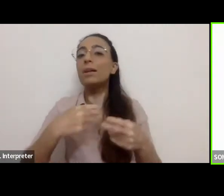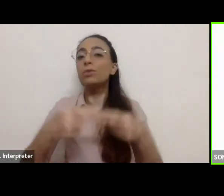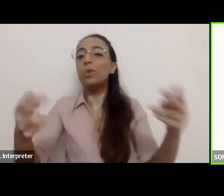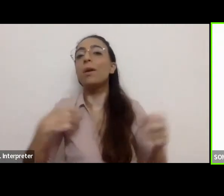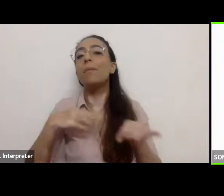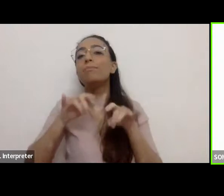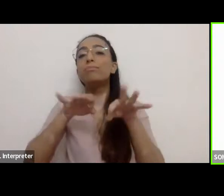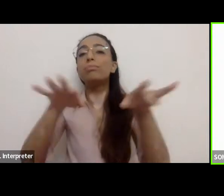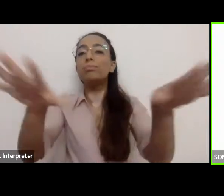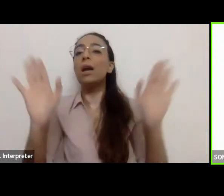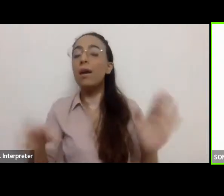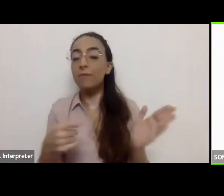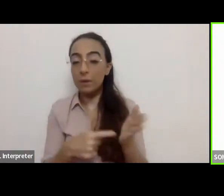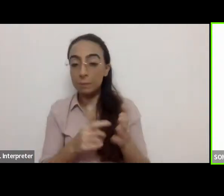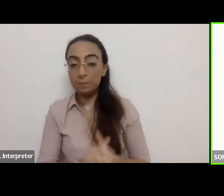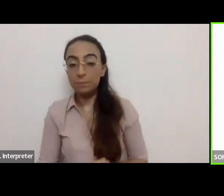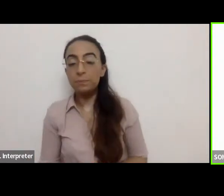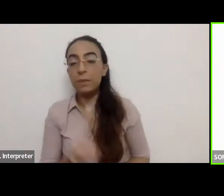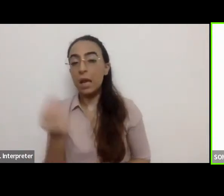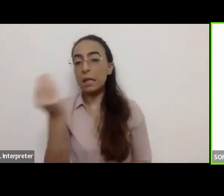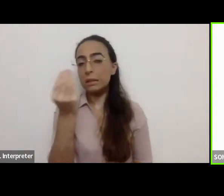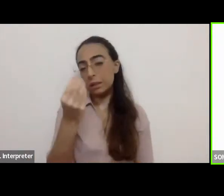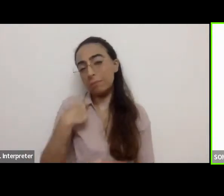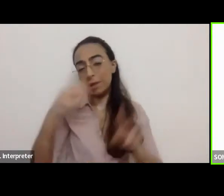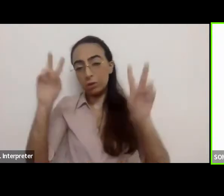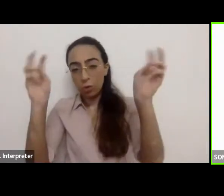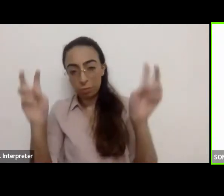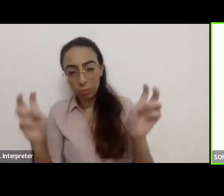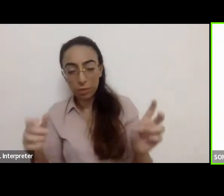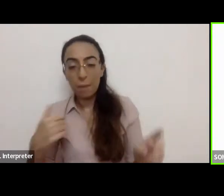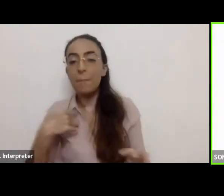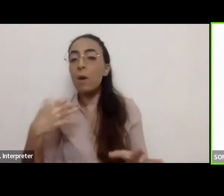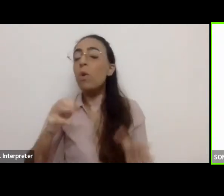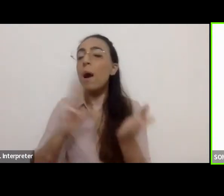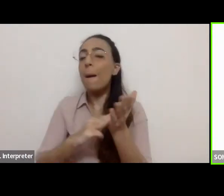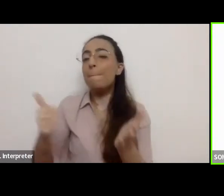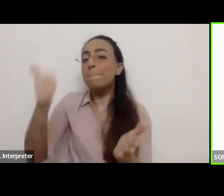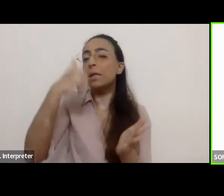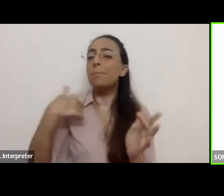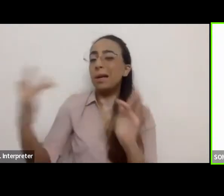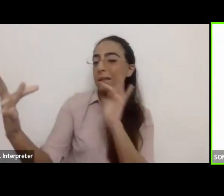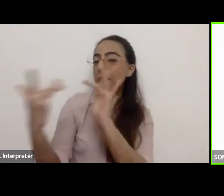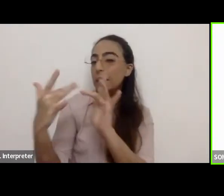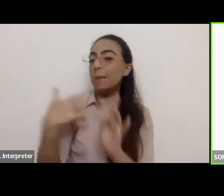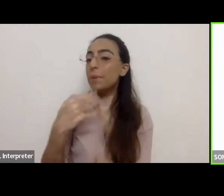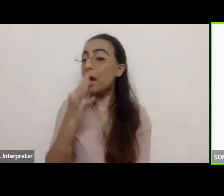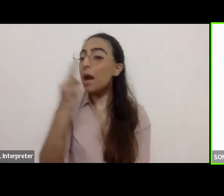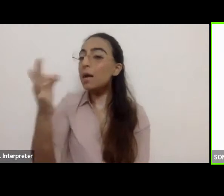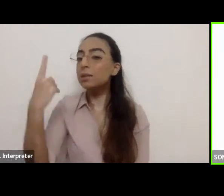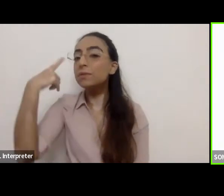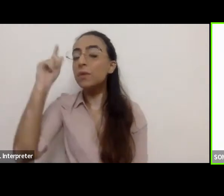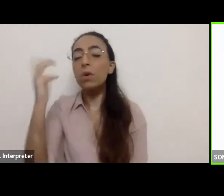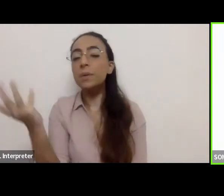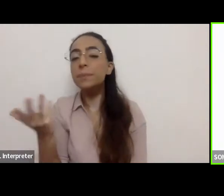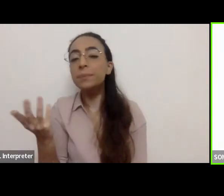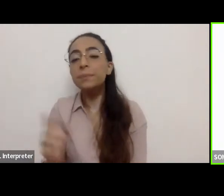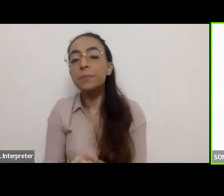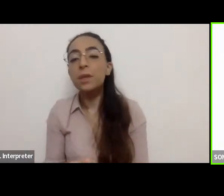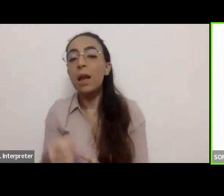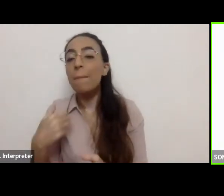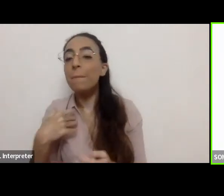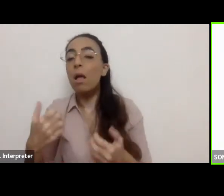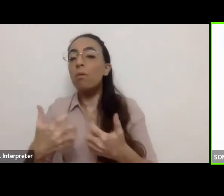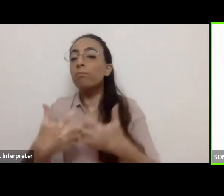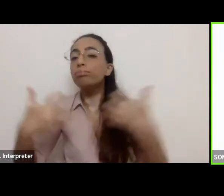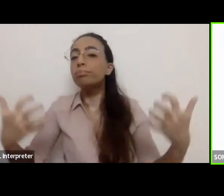Some of the areas that we would ask the minister to do is, I think we cannot not be included in